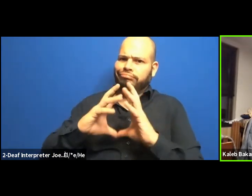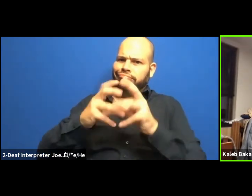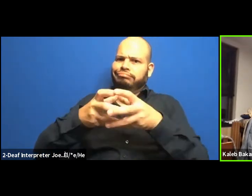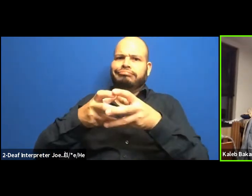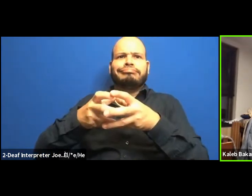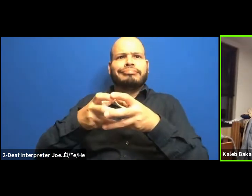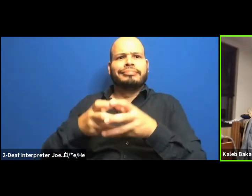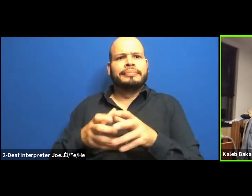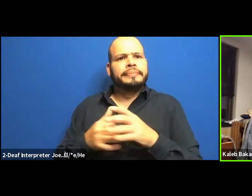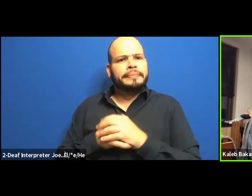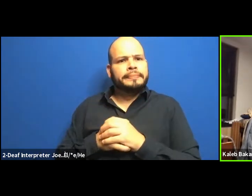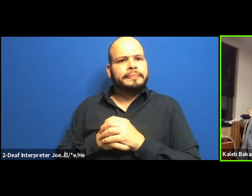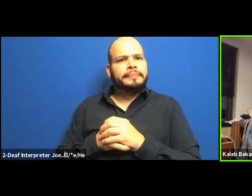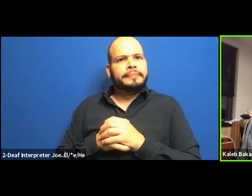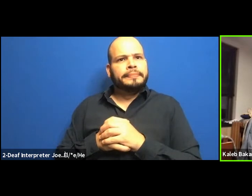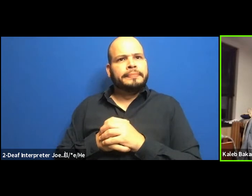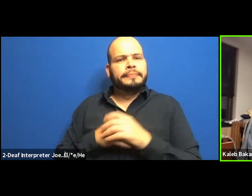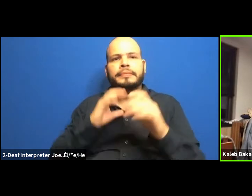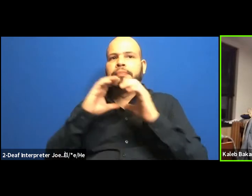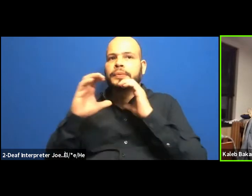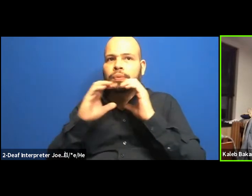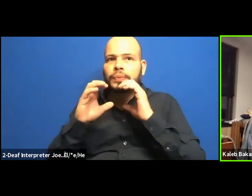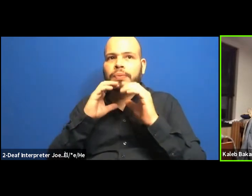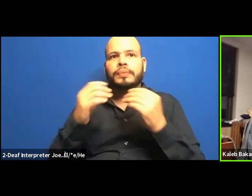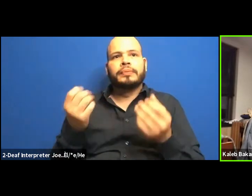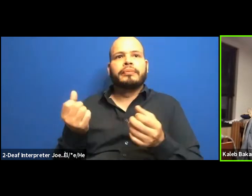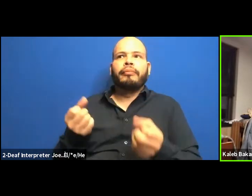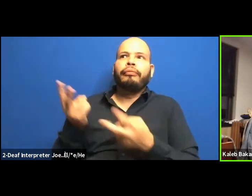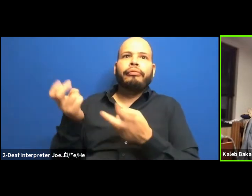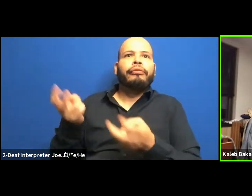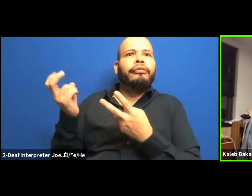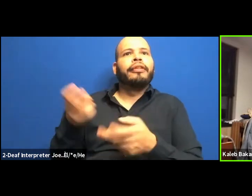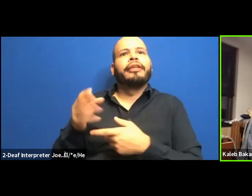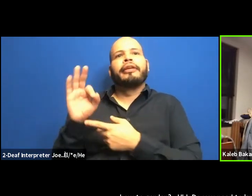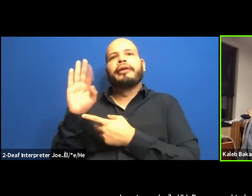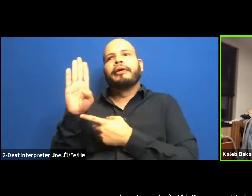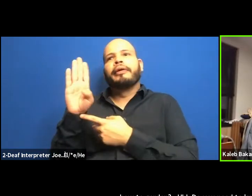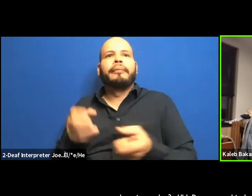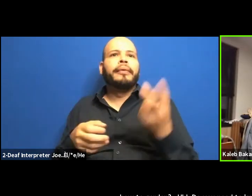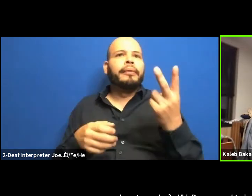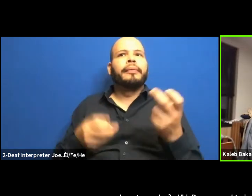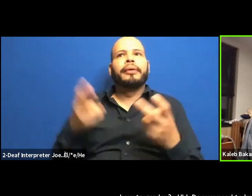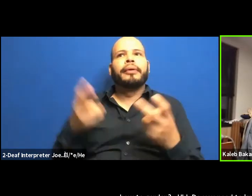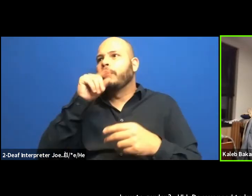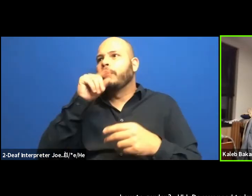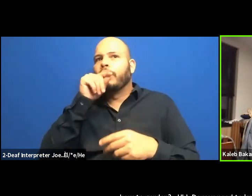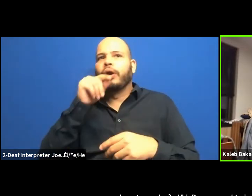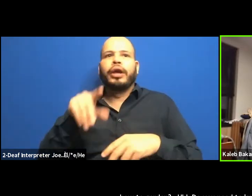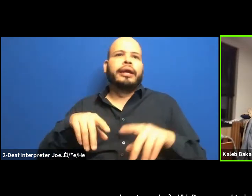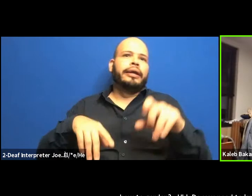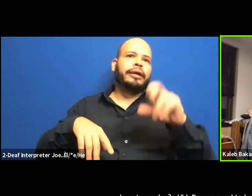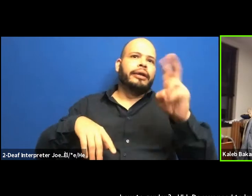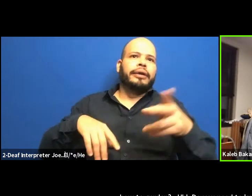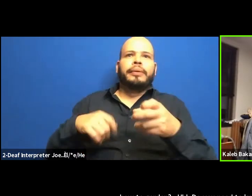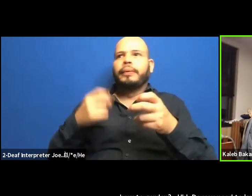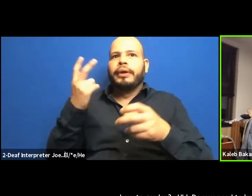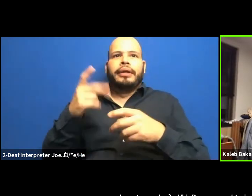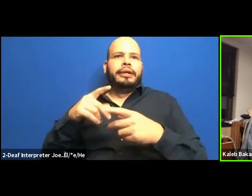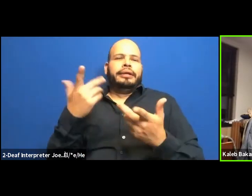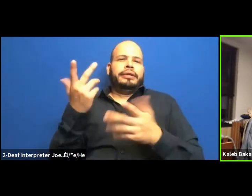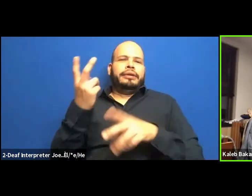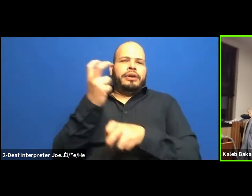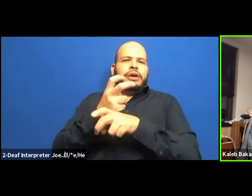you need to know how to take care of folk? What skills are you bringing to this fight for freedom and to the revolution? Because we're going to